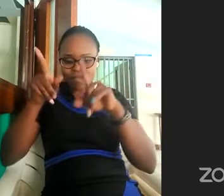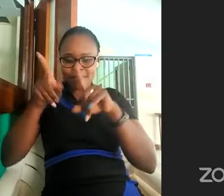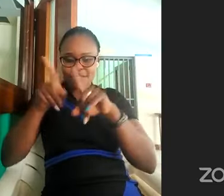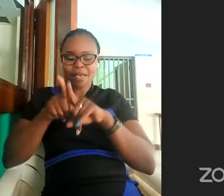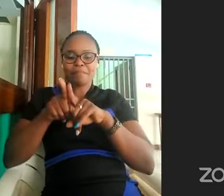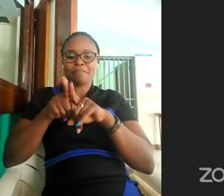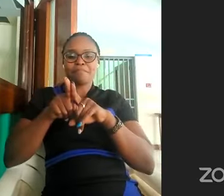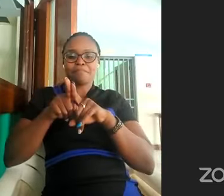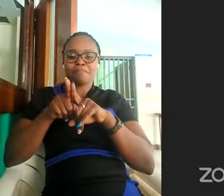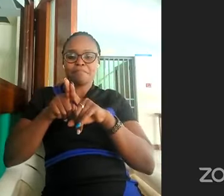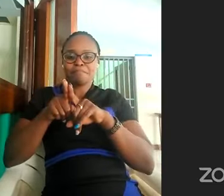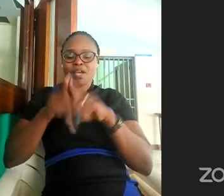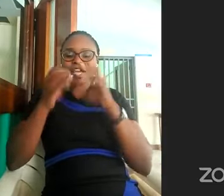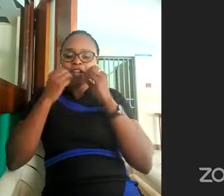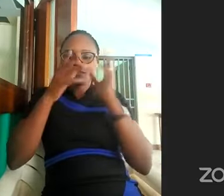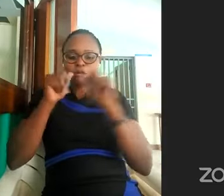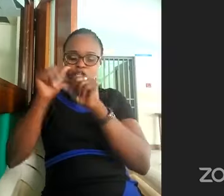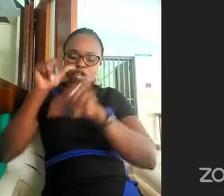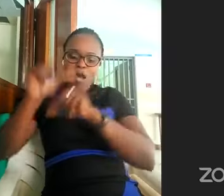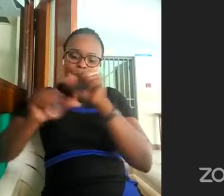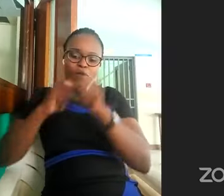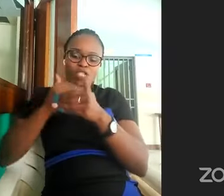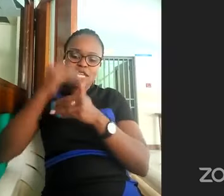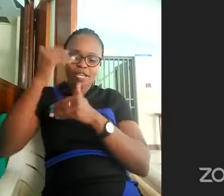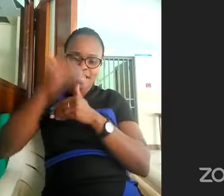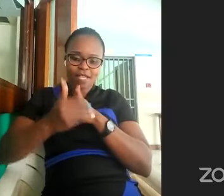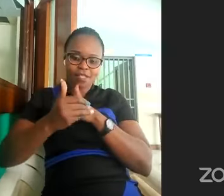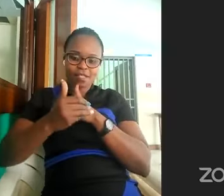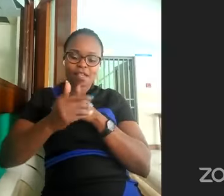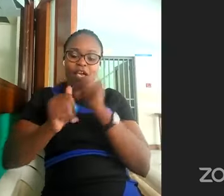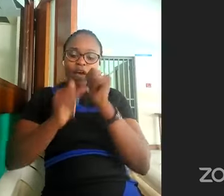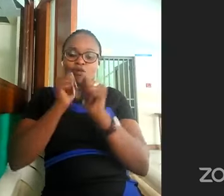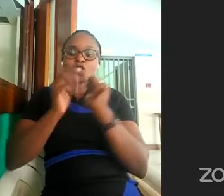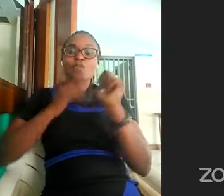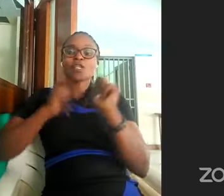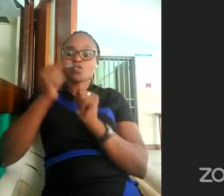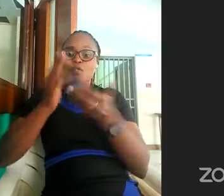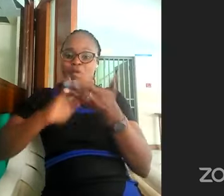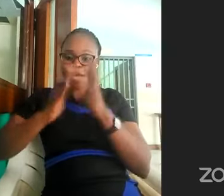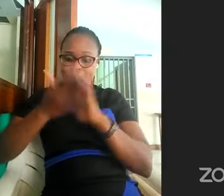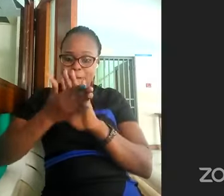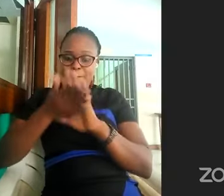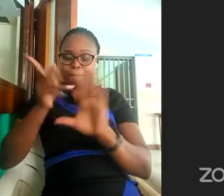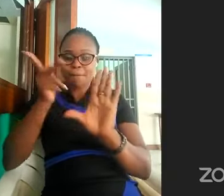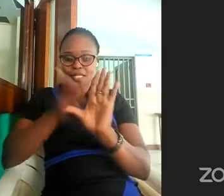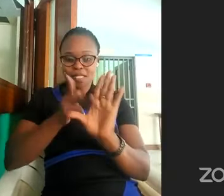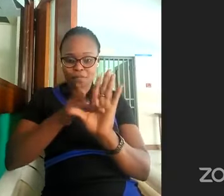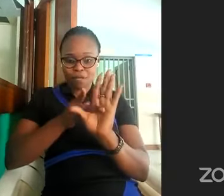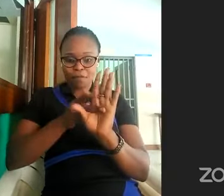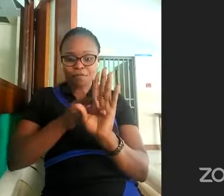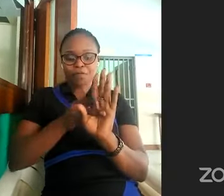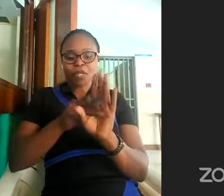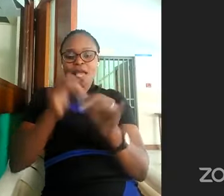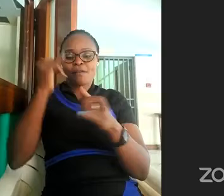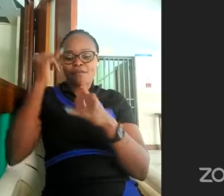we would like you to be part of. Finally, we thank you and every one of you for taking part